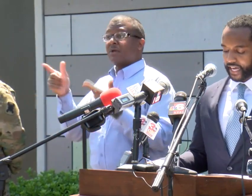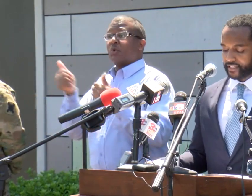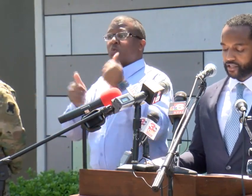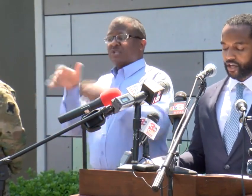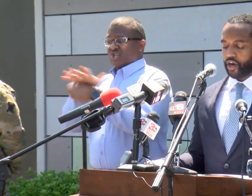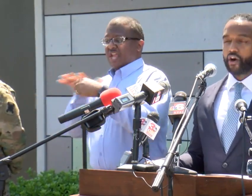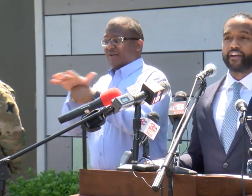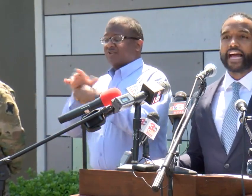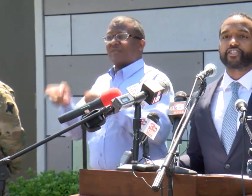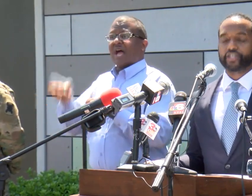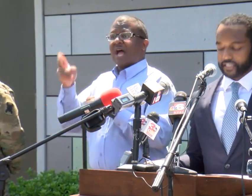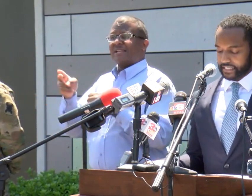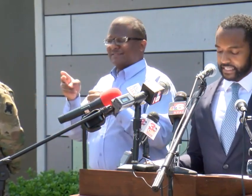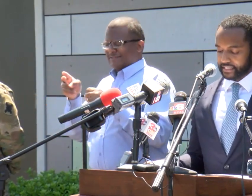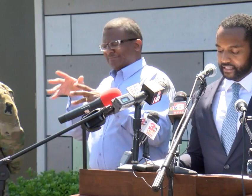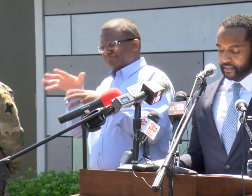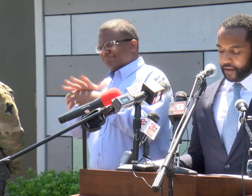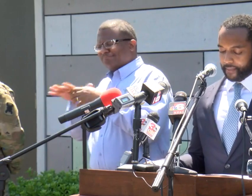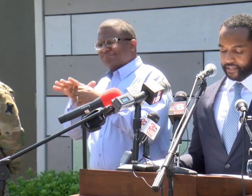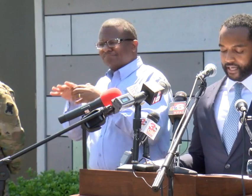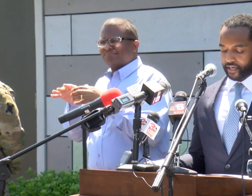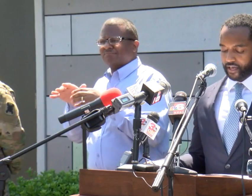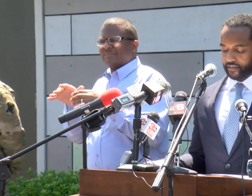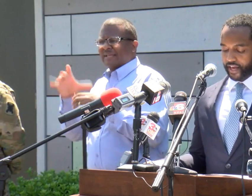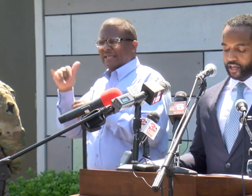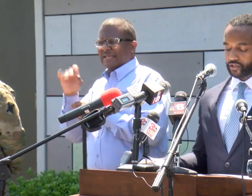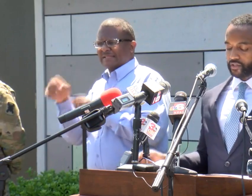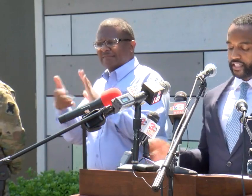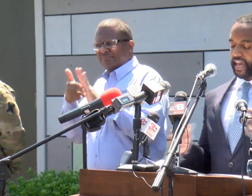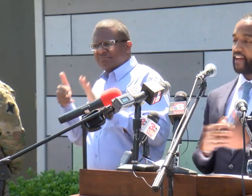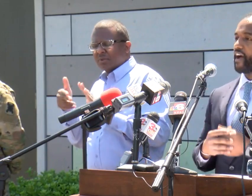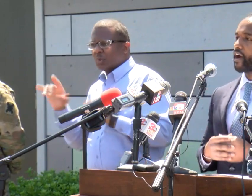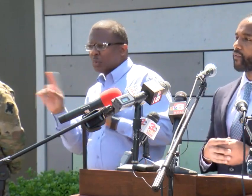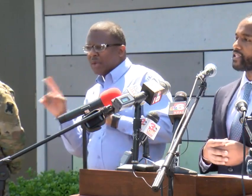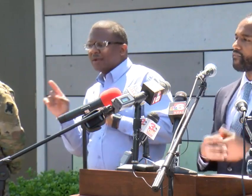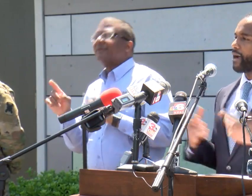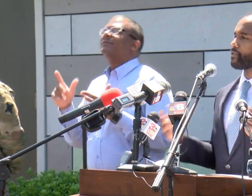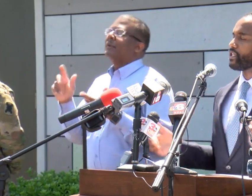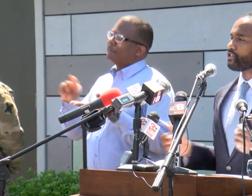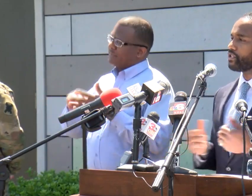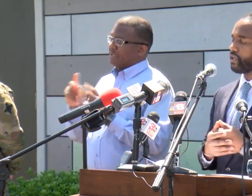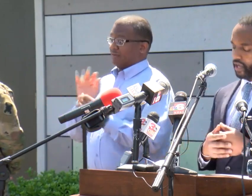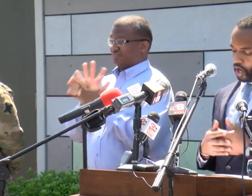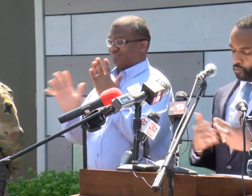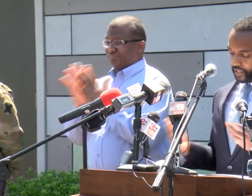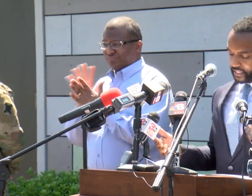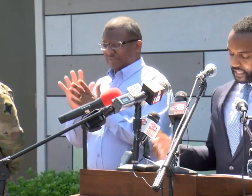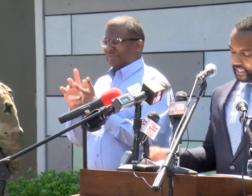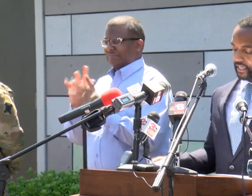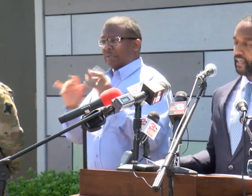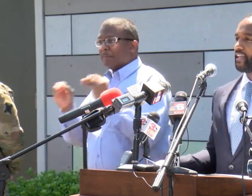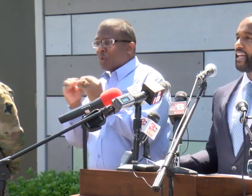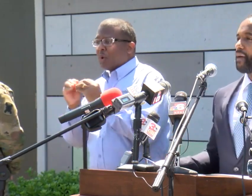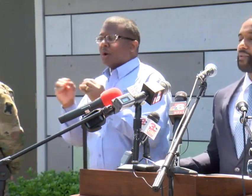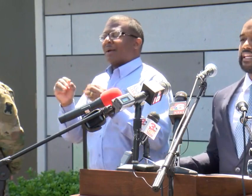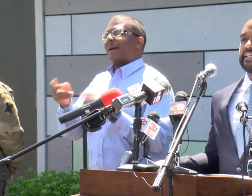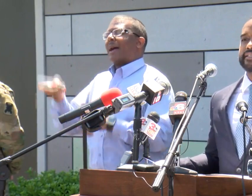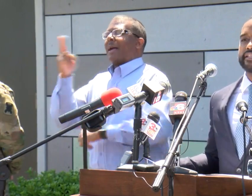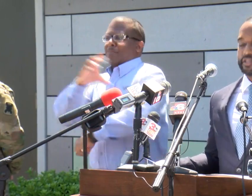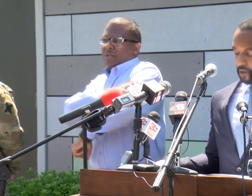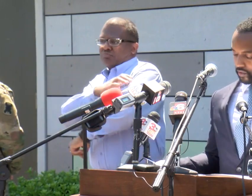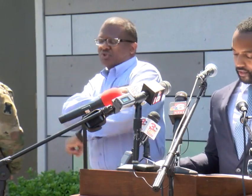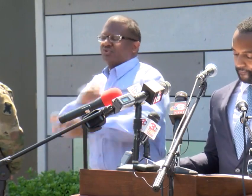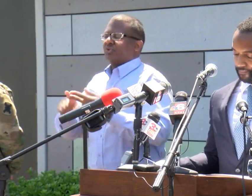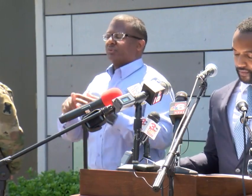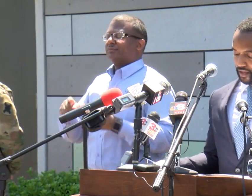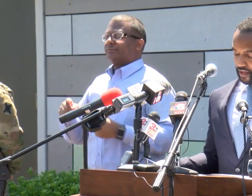concentration of cases are not just densely populated, they also tend to have higher rates of hypertension, obesity, diabetes,